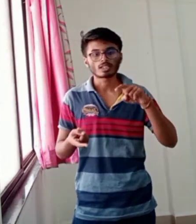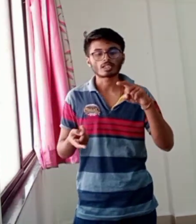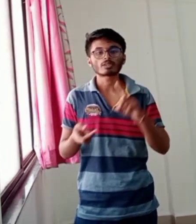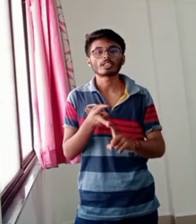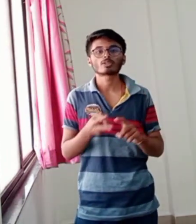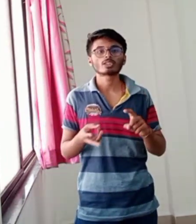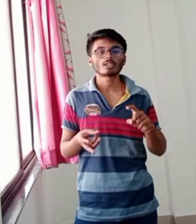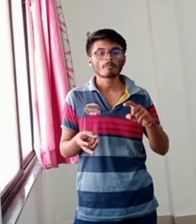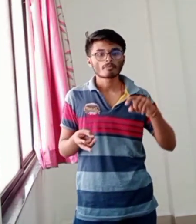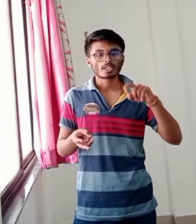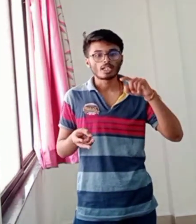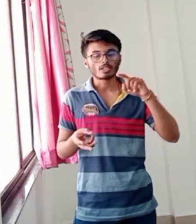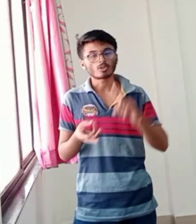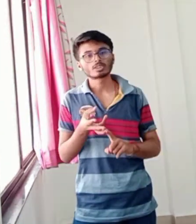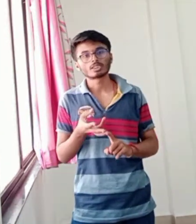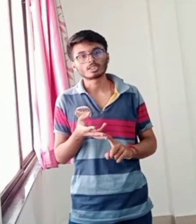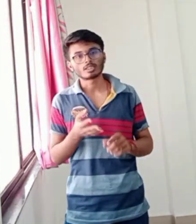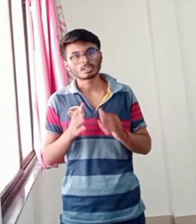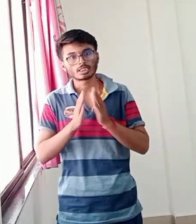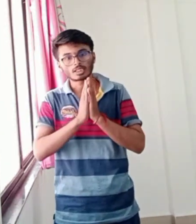carbon, hydrogen, and oxygen. These are the